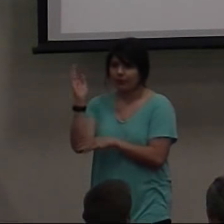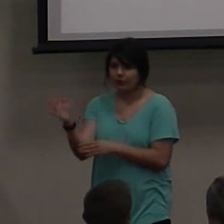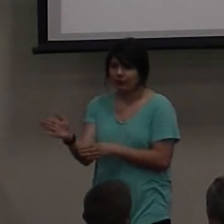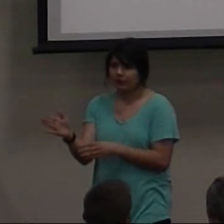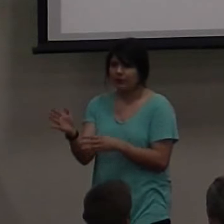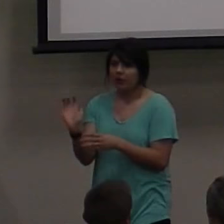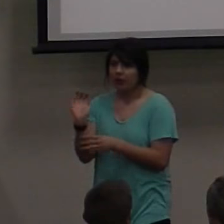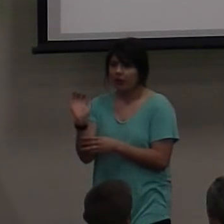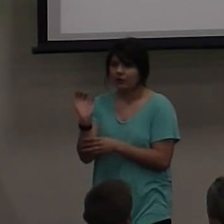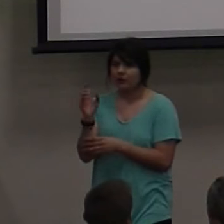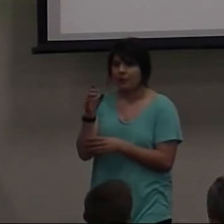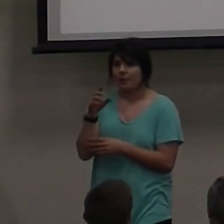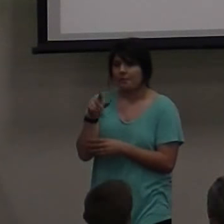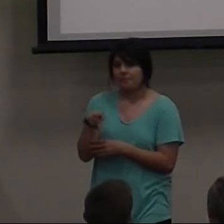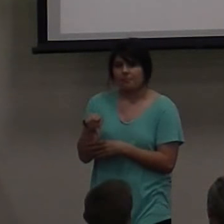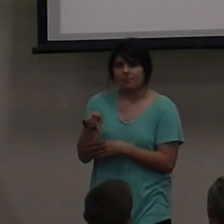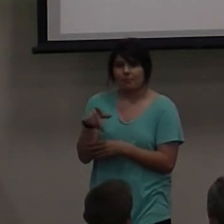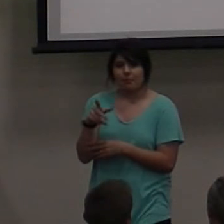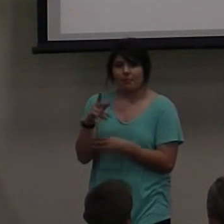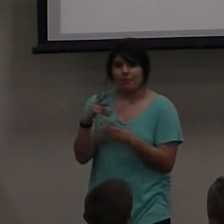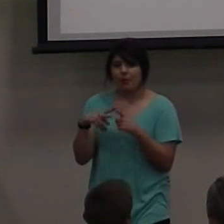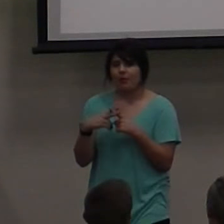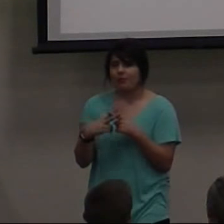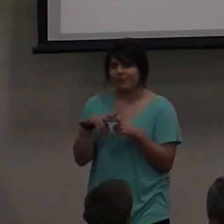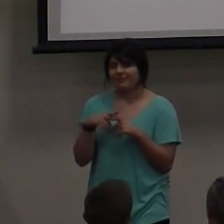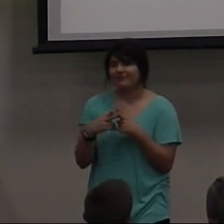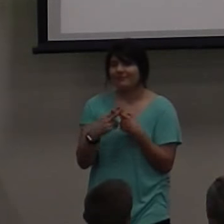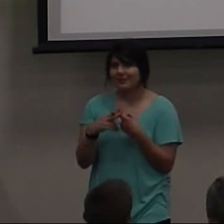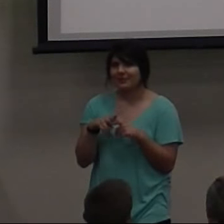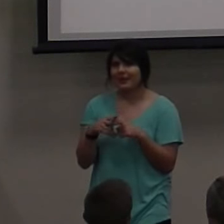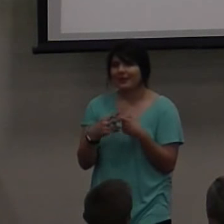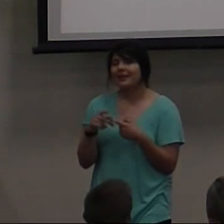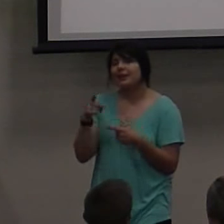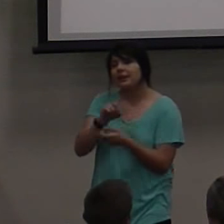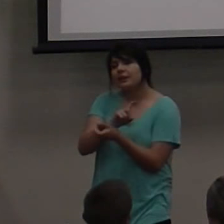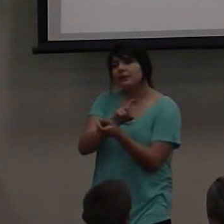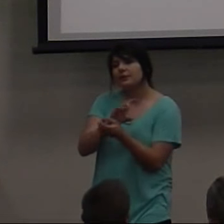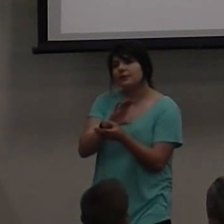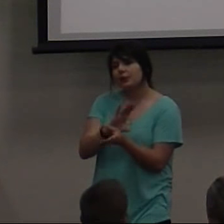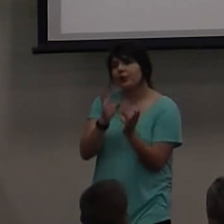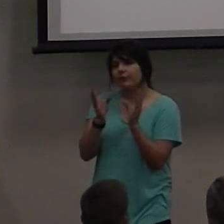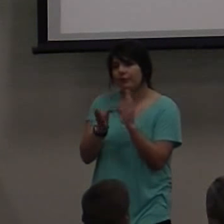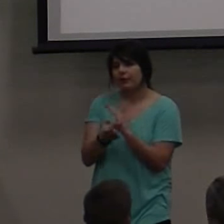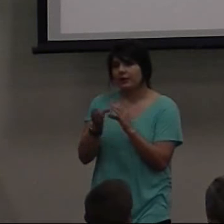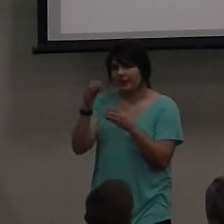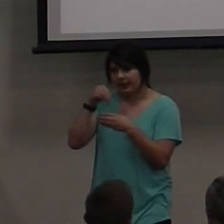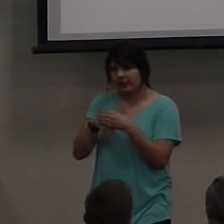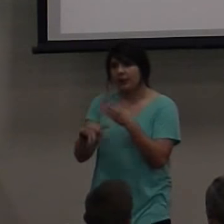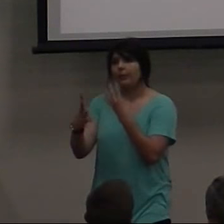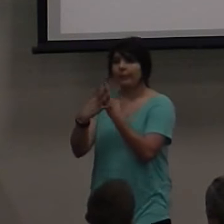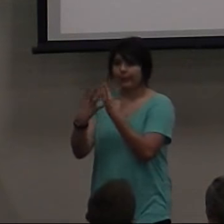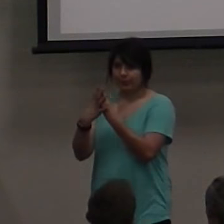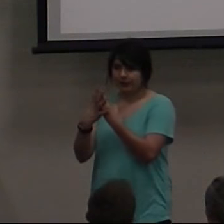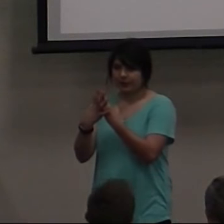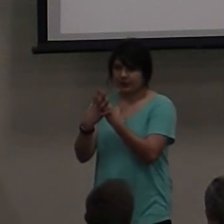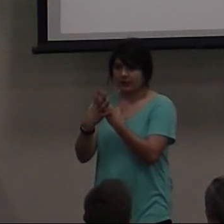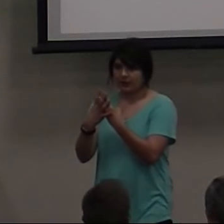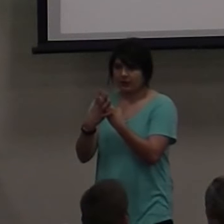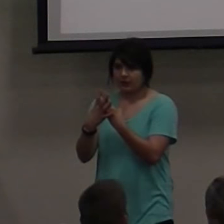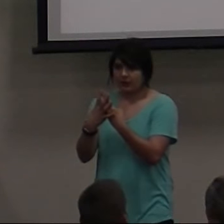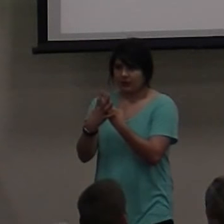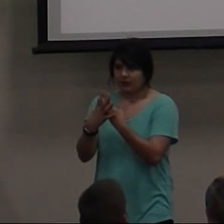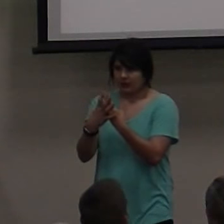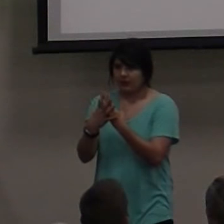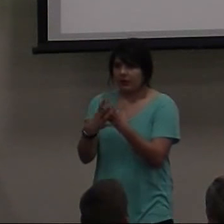plumber. He was converted in prison, then did part-time